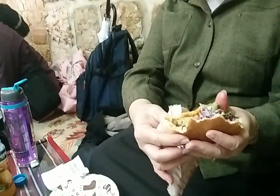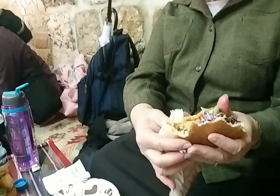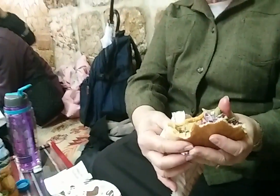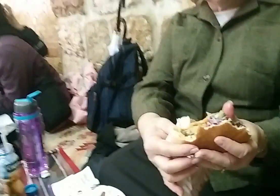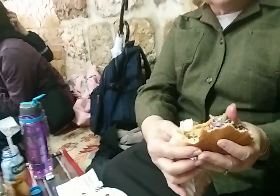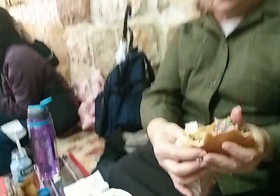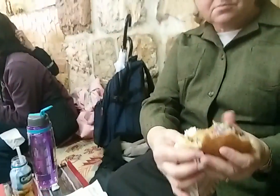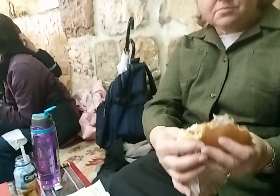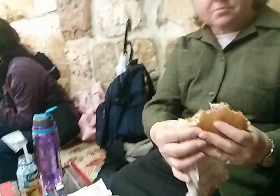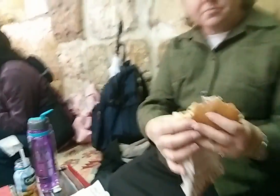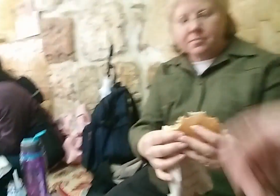That's what we had.